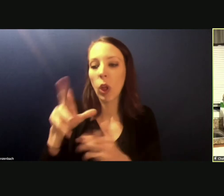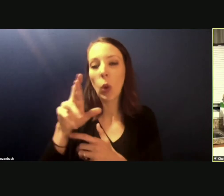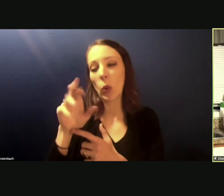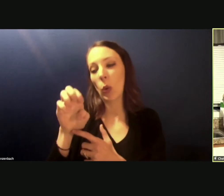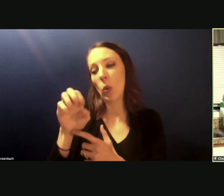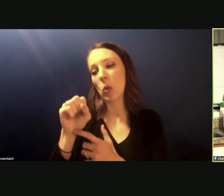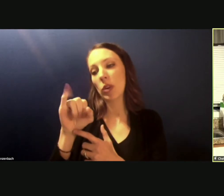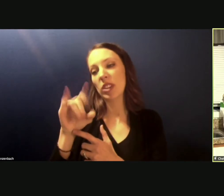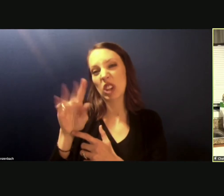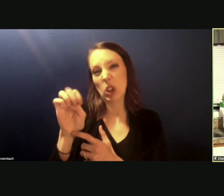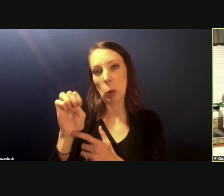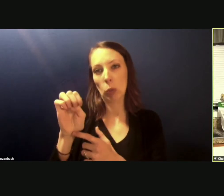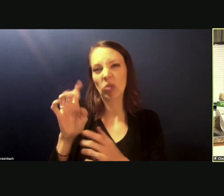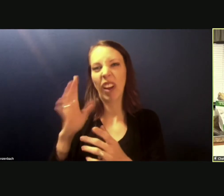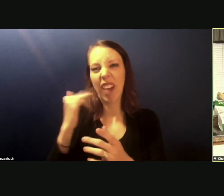around your frying pan.